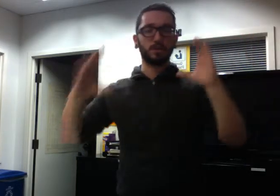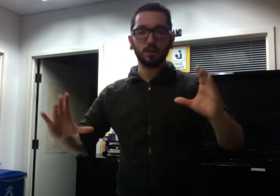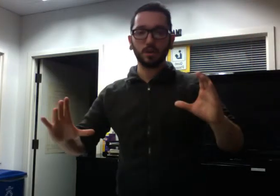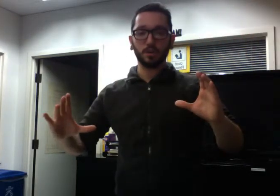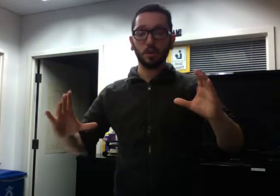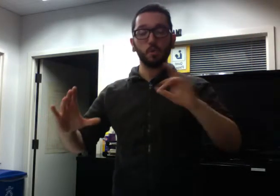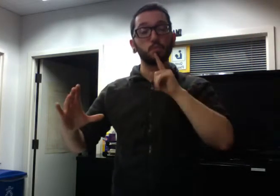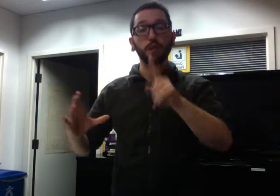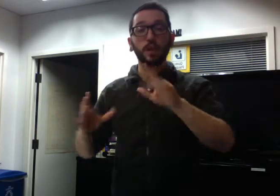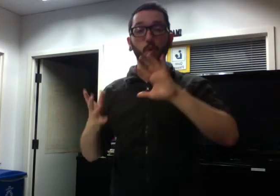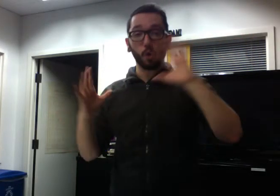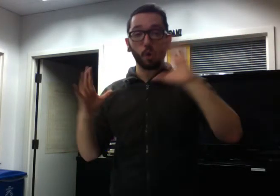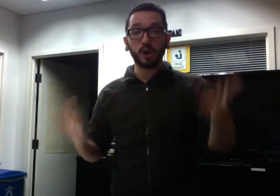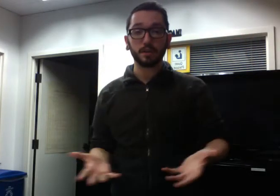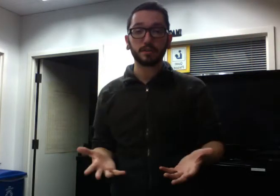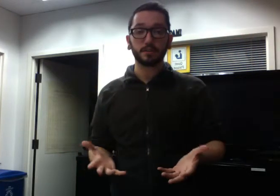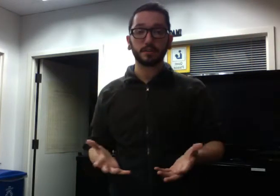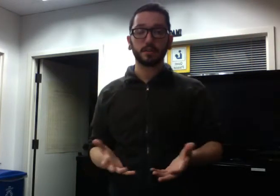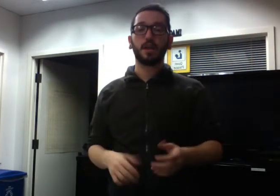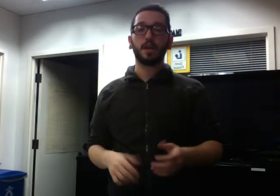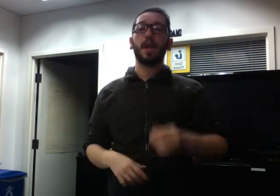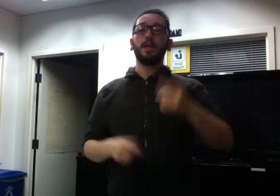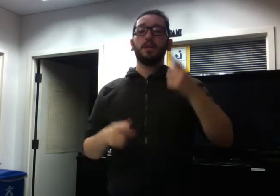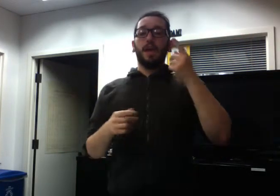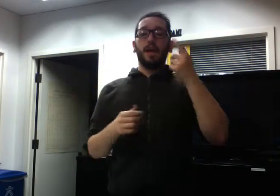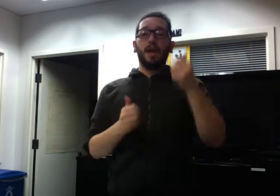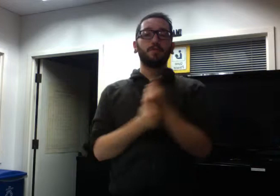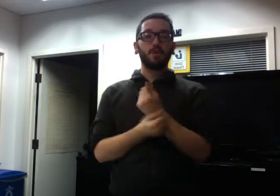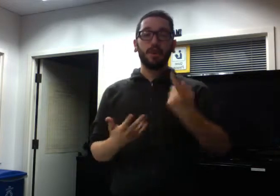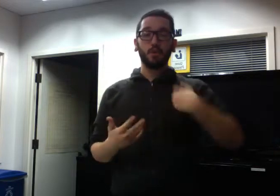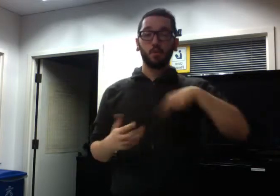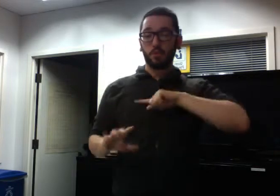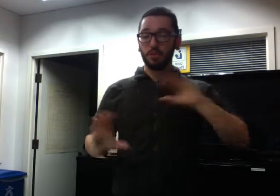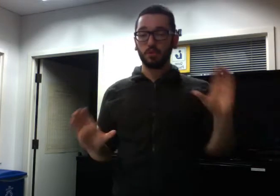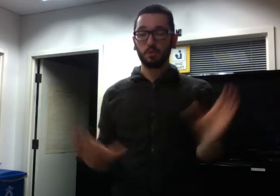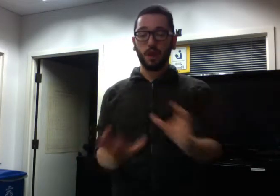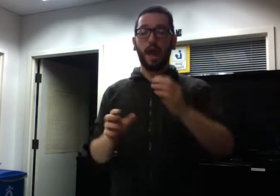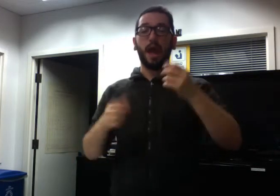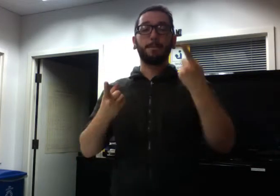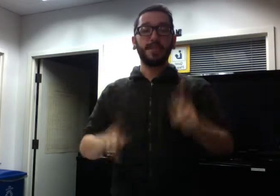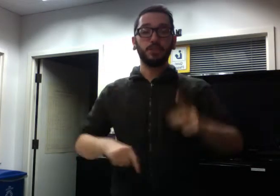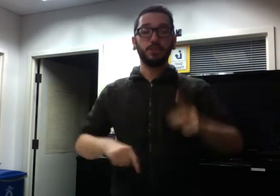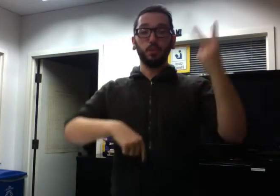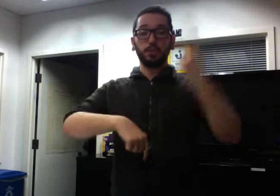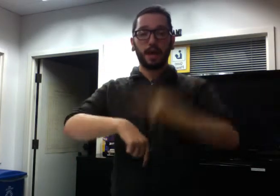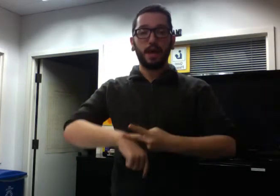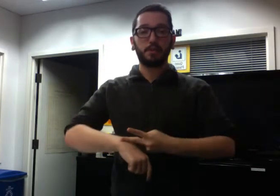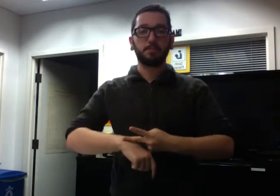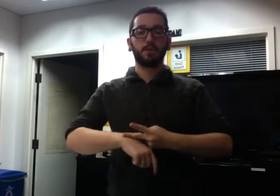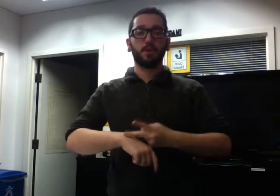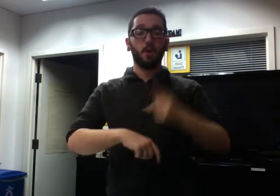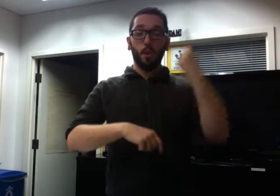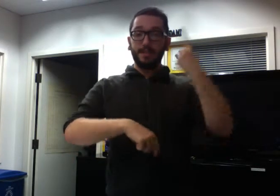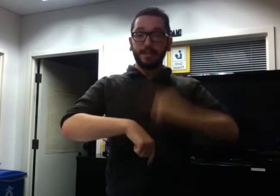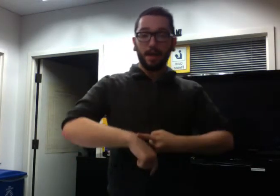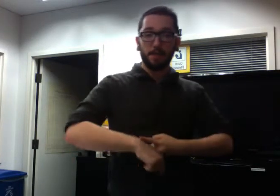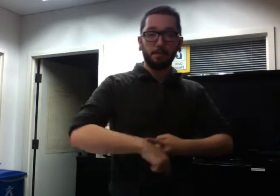in our minds, and then again out in the world to make it so. So facing the fear and imagining how